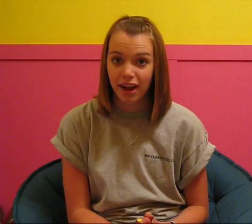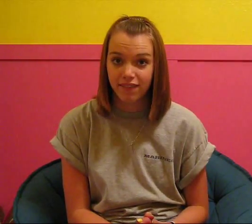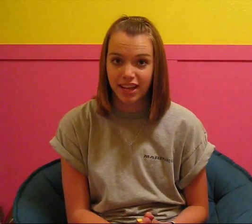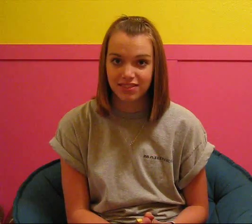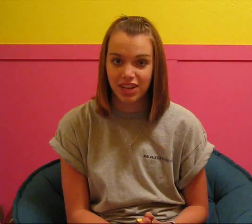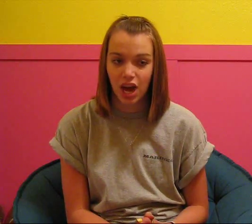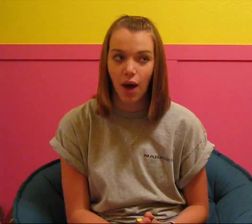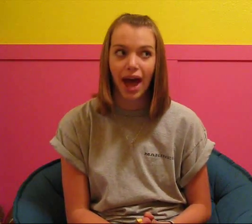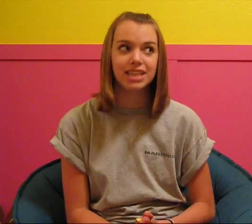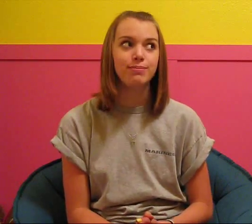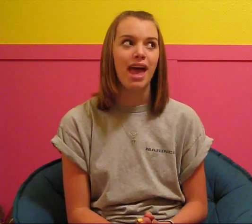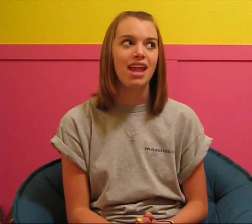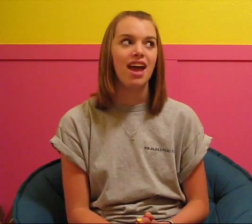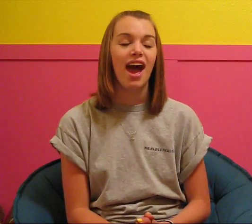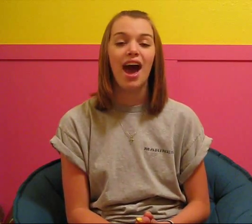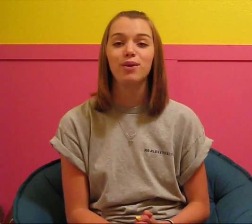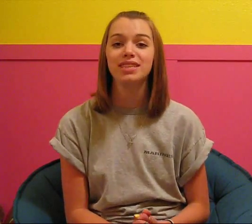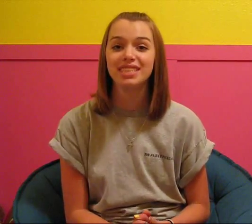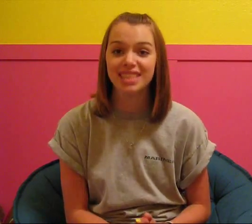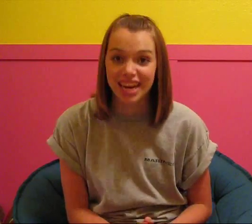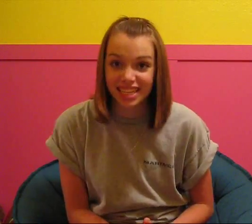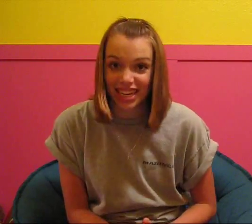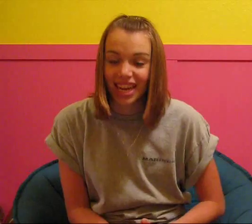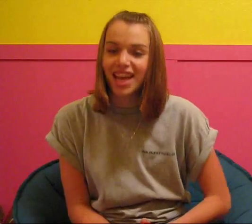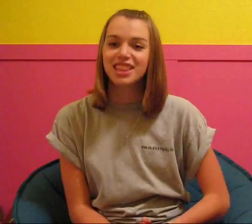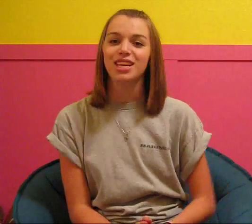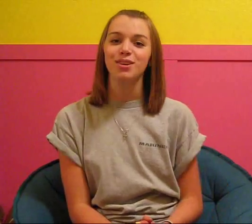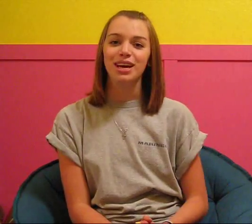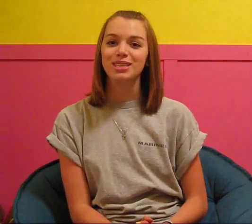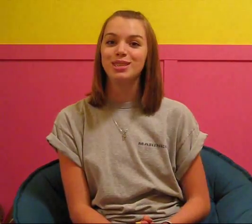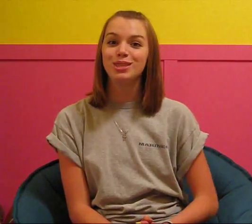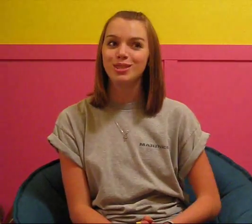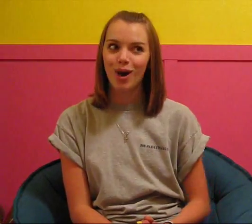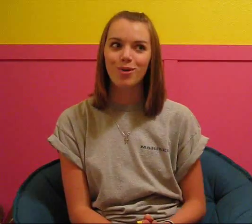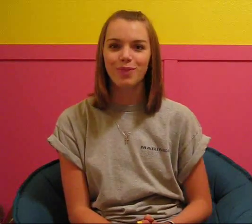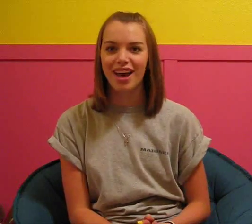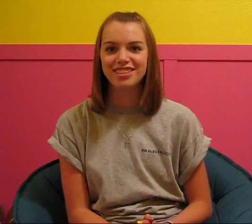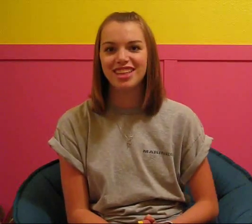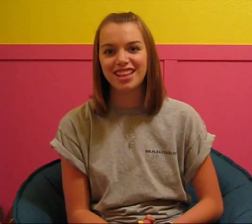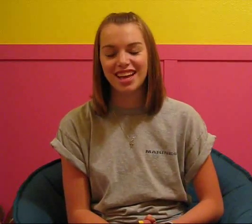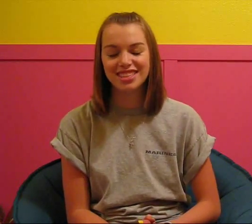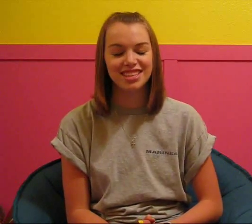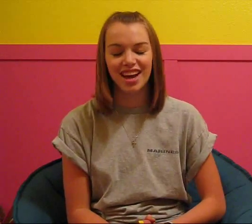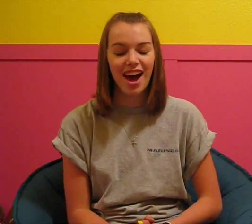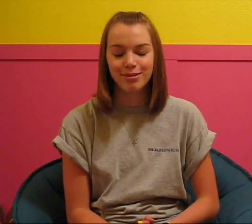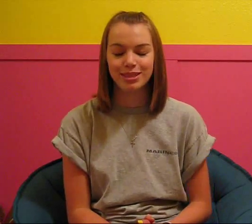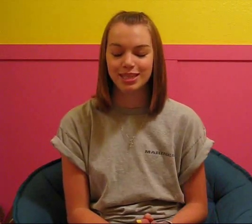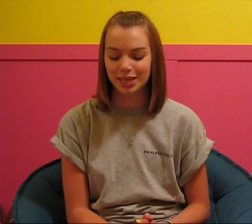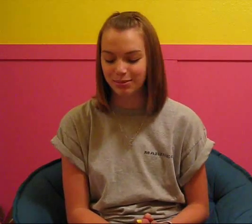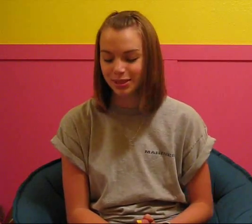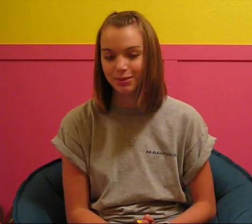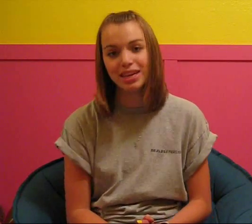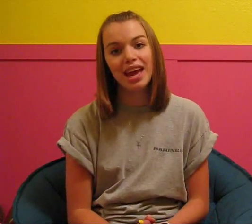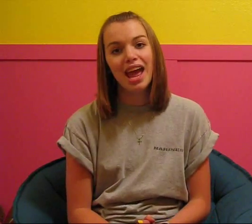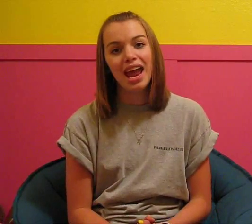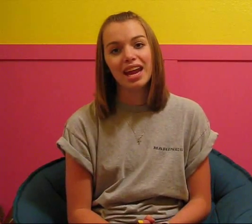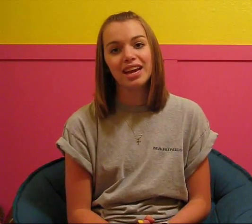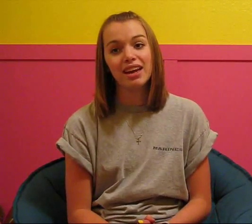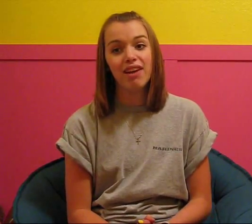Fireflies video has been outstanding. Thank you guys so much. Like that's absolutely incredible to me. And I've